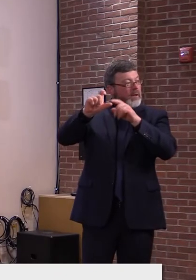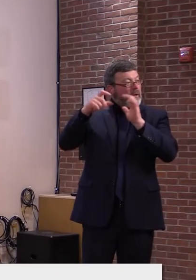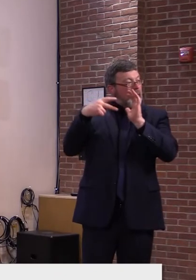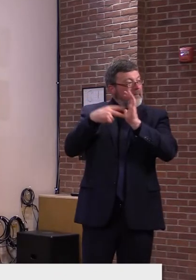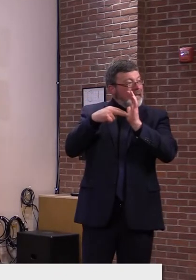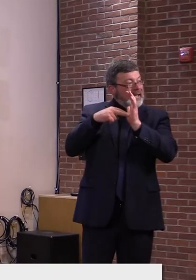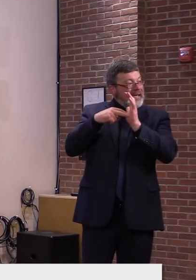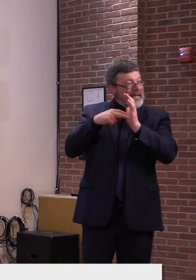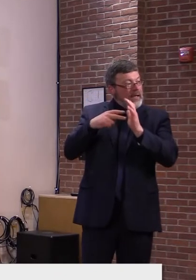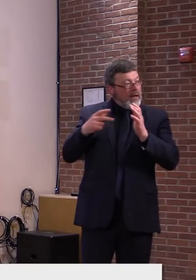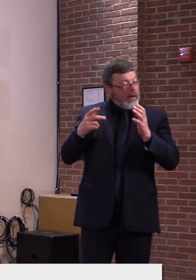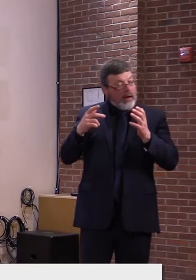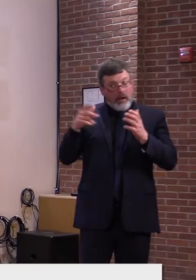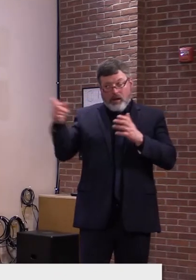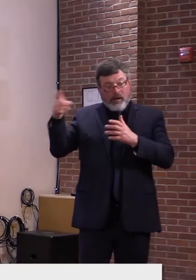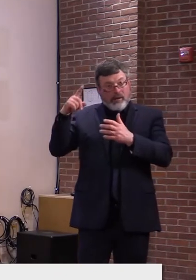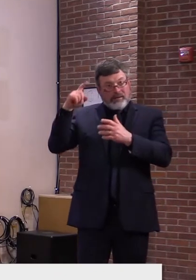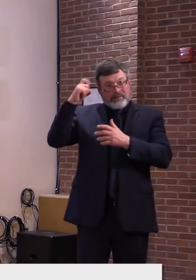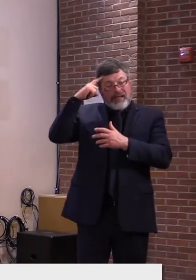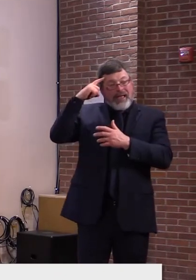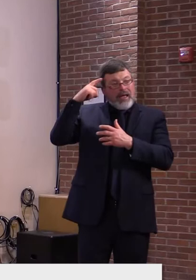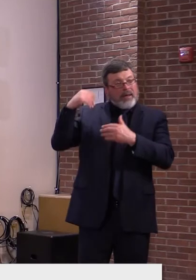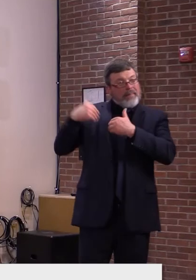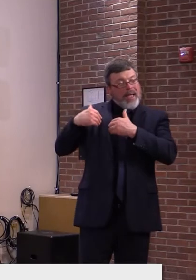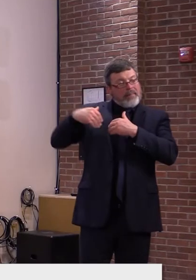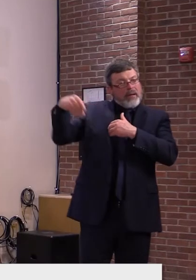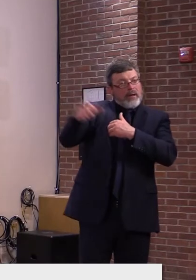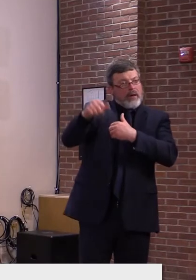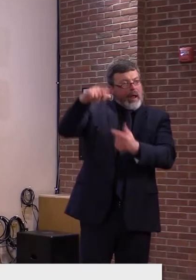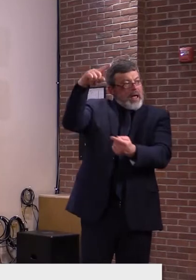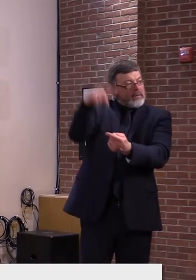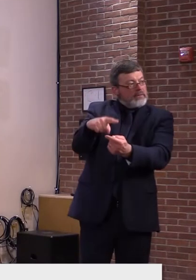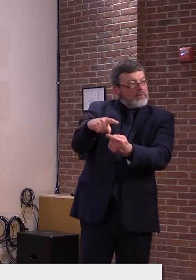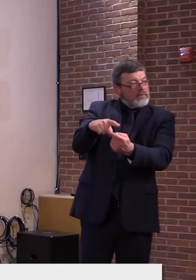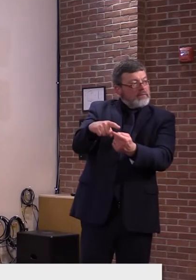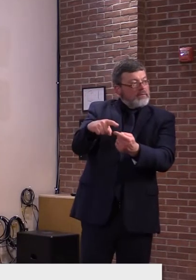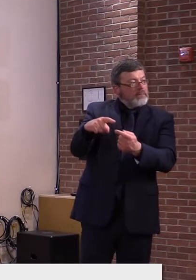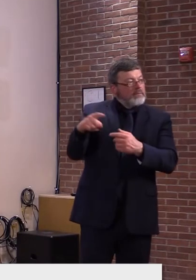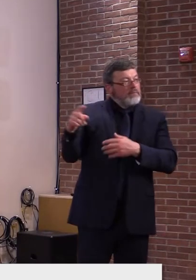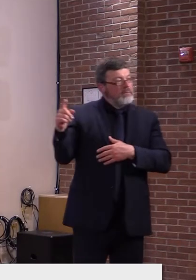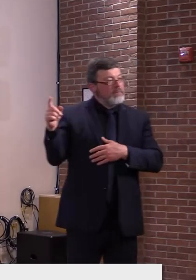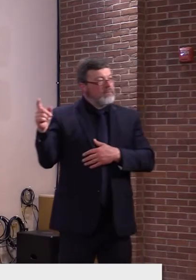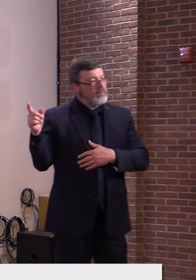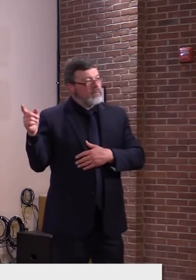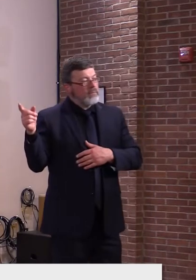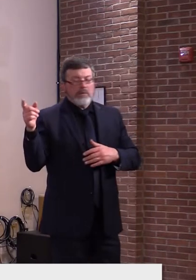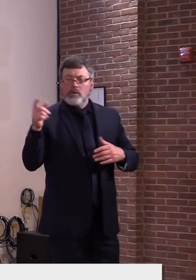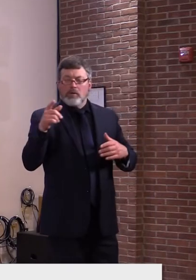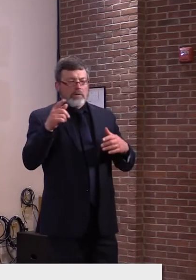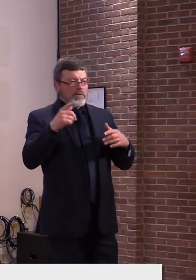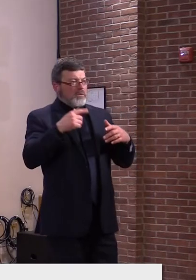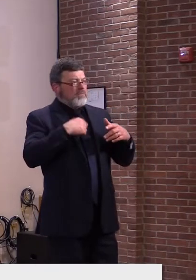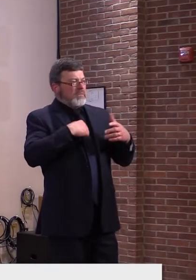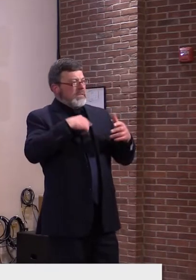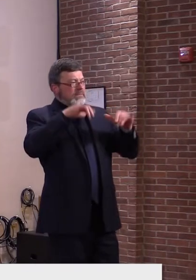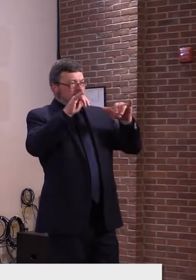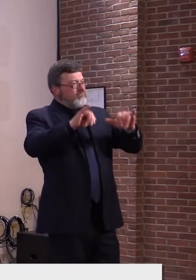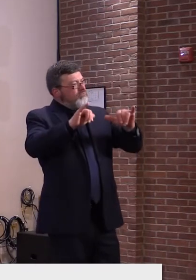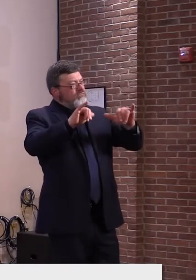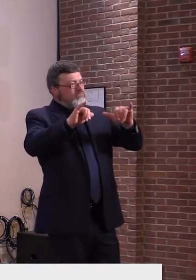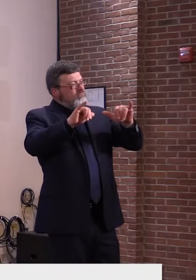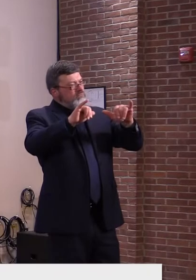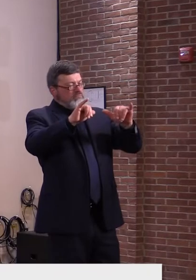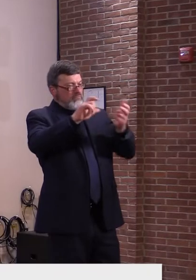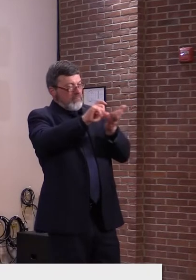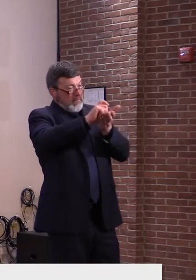to state employees once they're retired. It's a pay-as-you-go system. It's paying as you go. It's like a cash type of